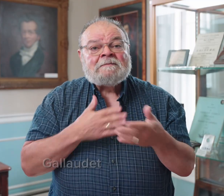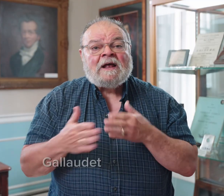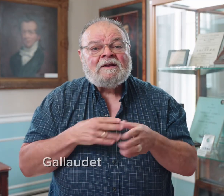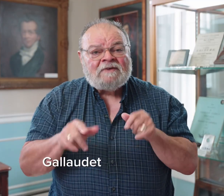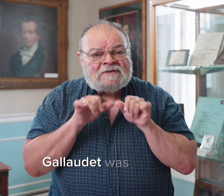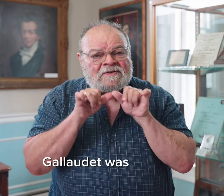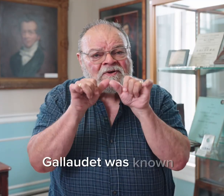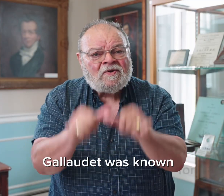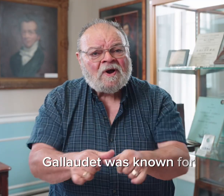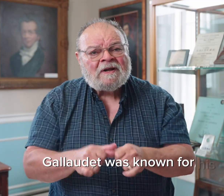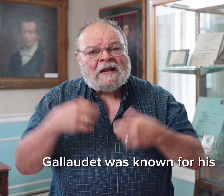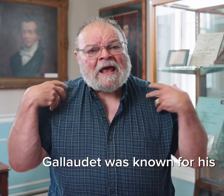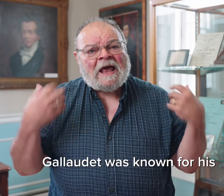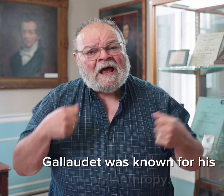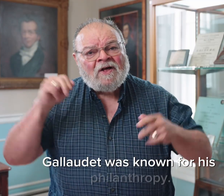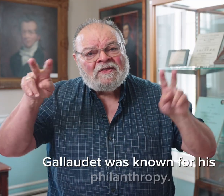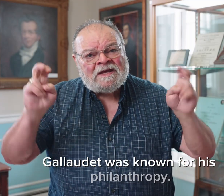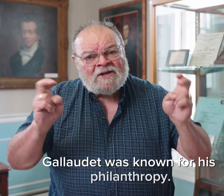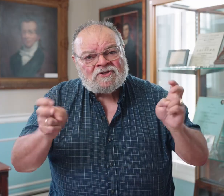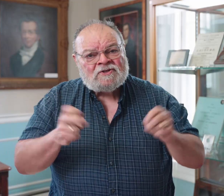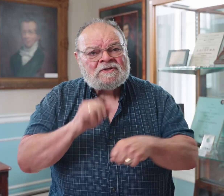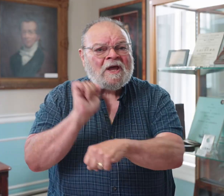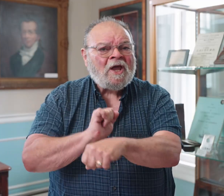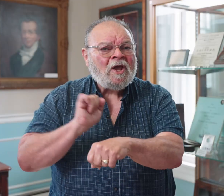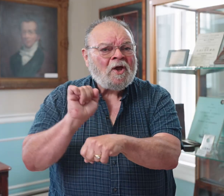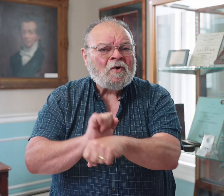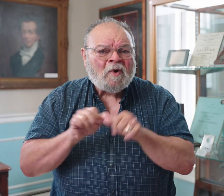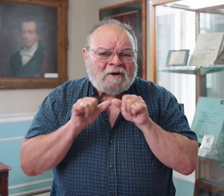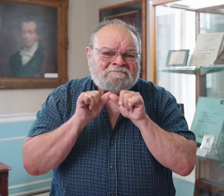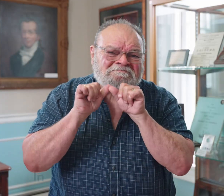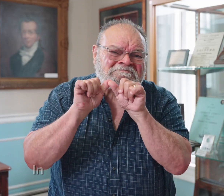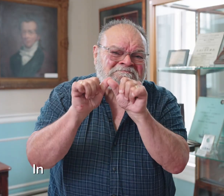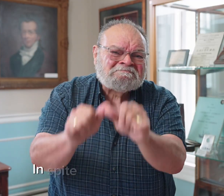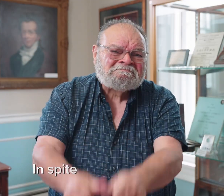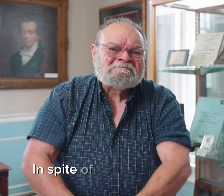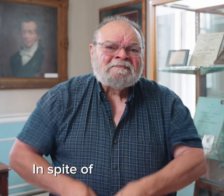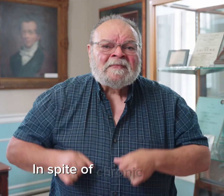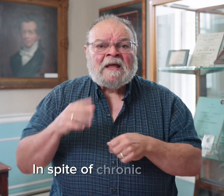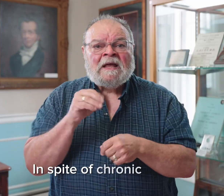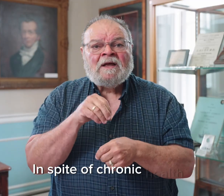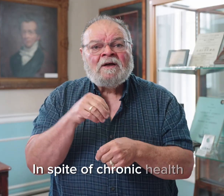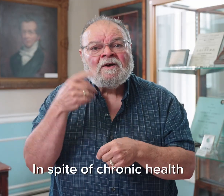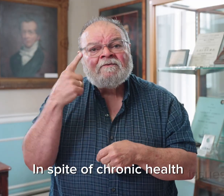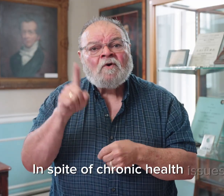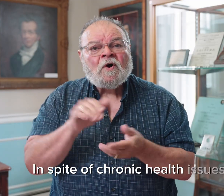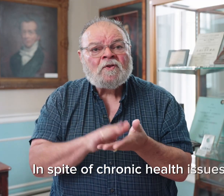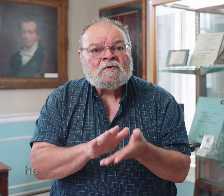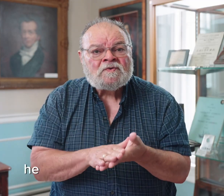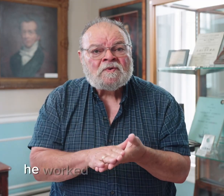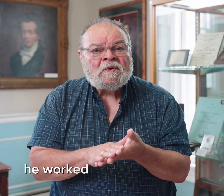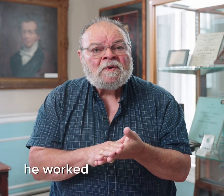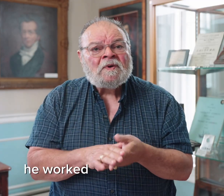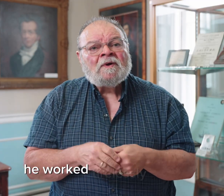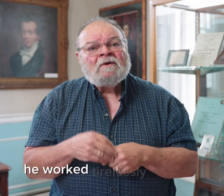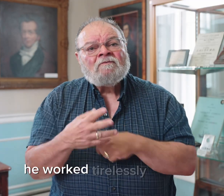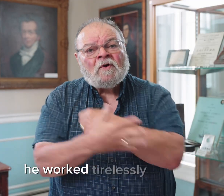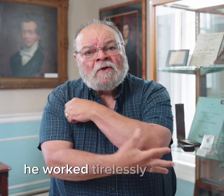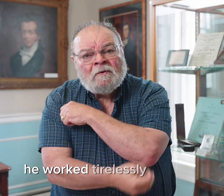Gallaudet was known for his philanthropy. In spite of chronic health issues, he worked tirelessly for